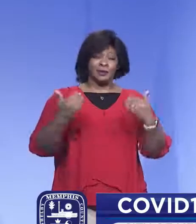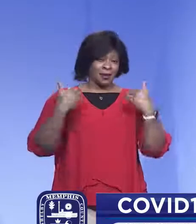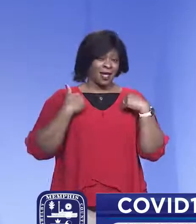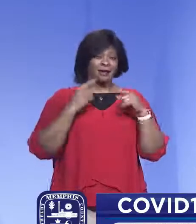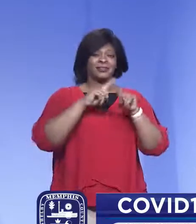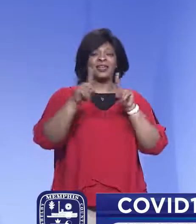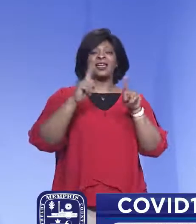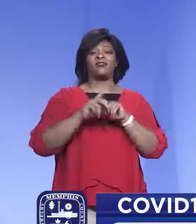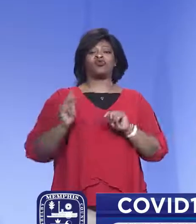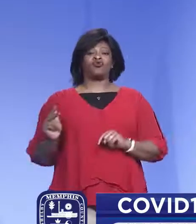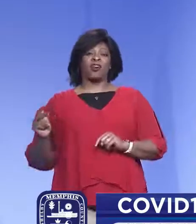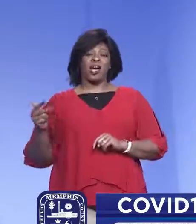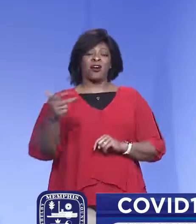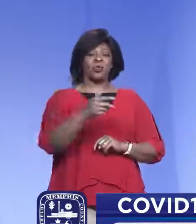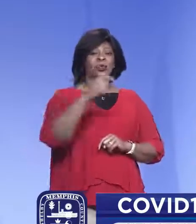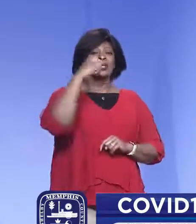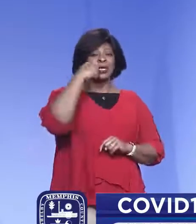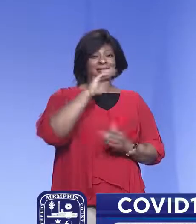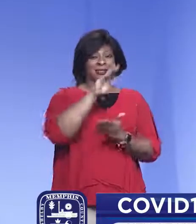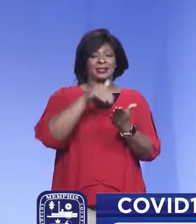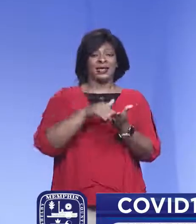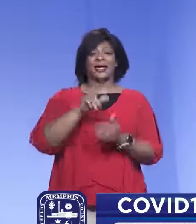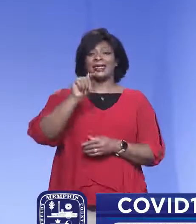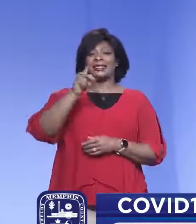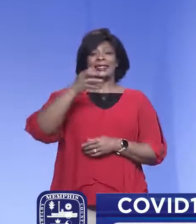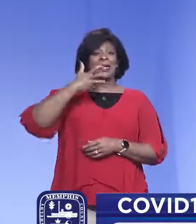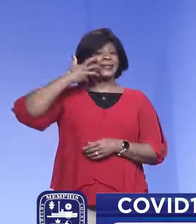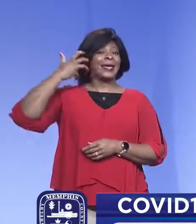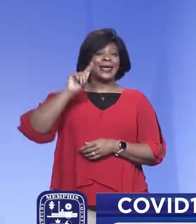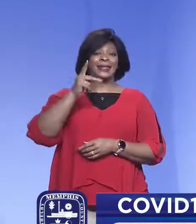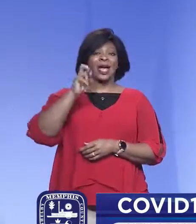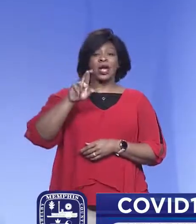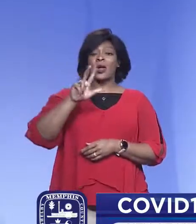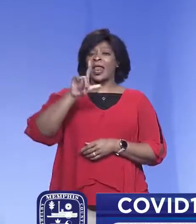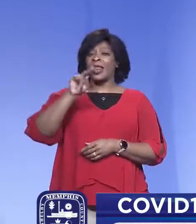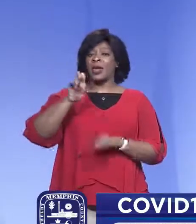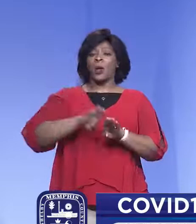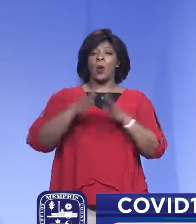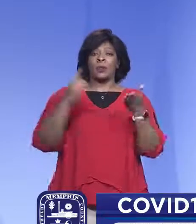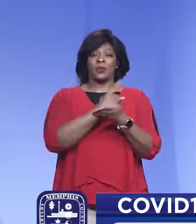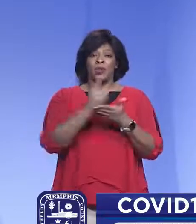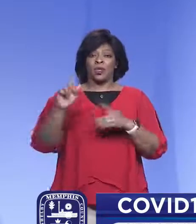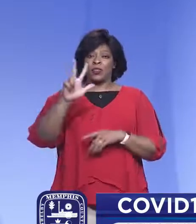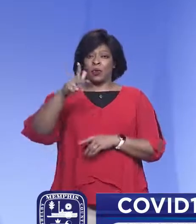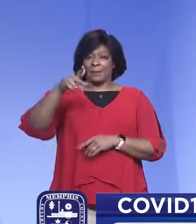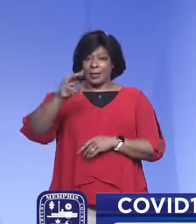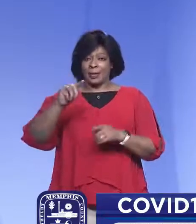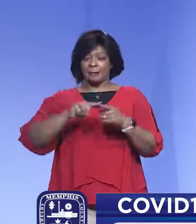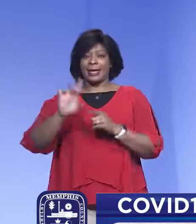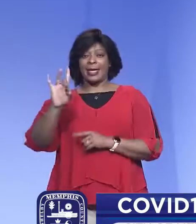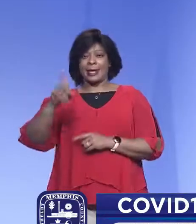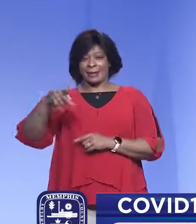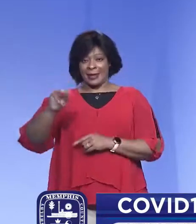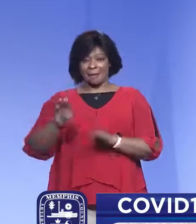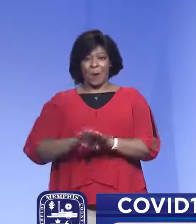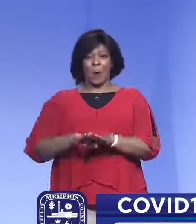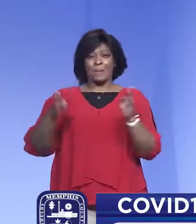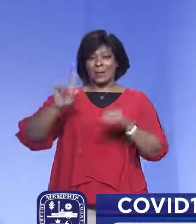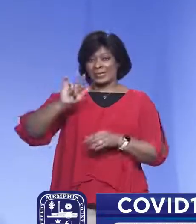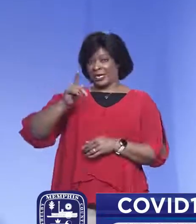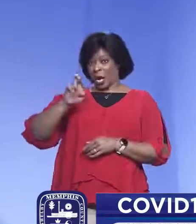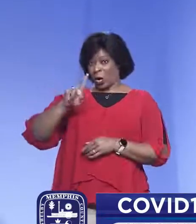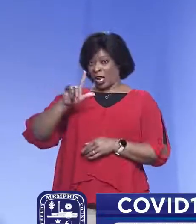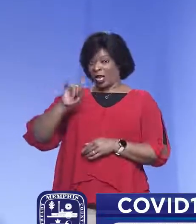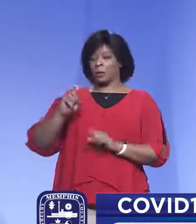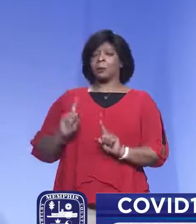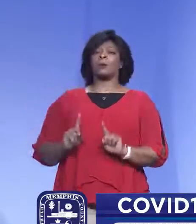several drive-through testing sites that are open. Tiger Lane is open this entire week from 3 p.m. until 8 p.m. Please come out and